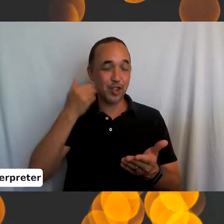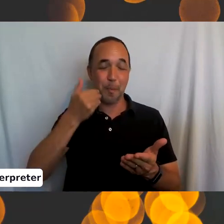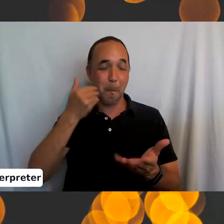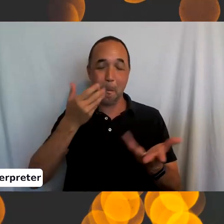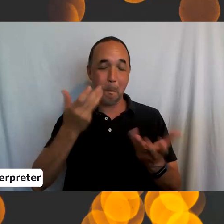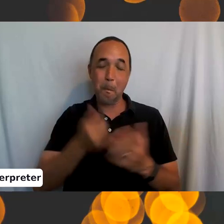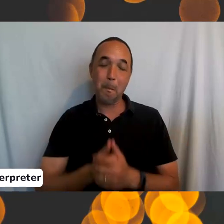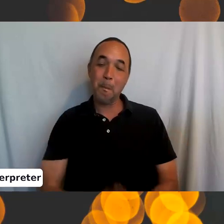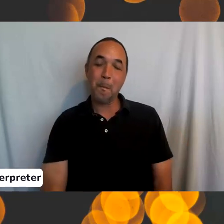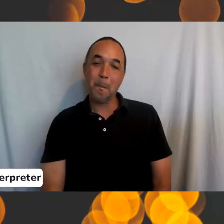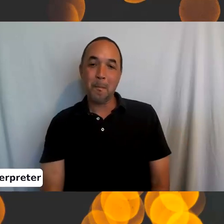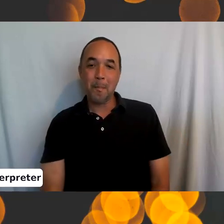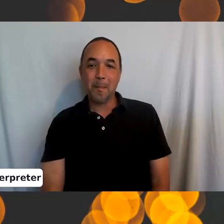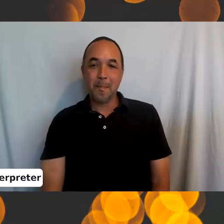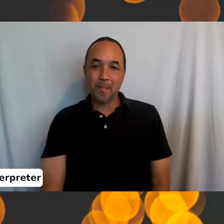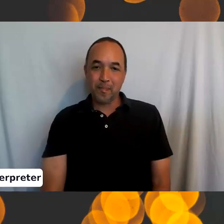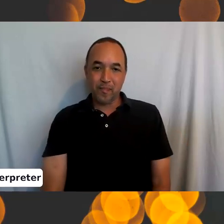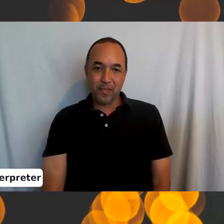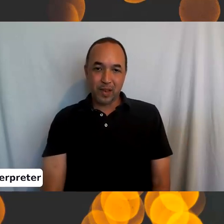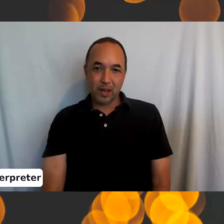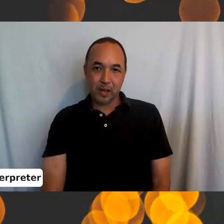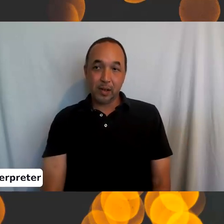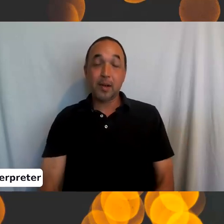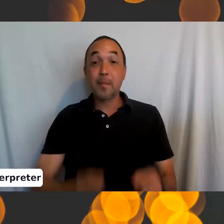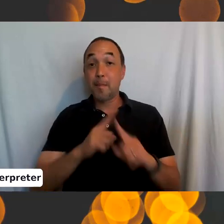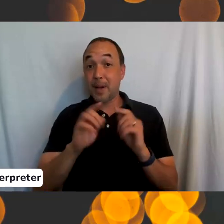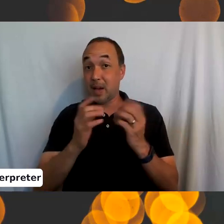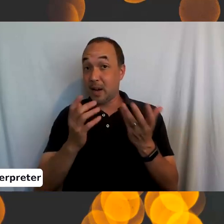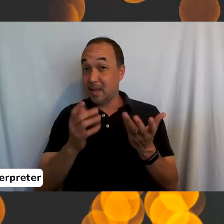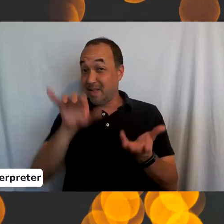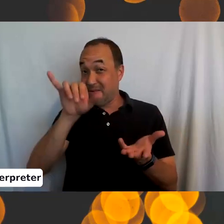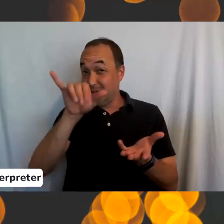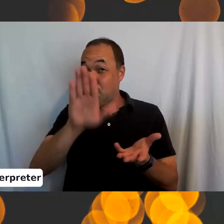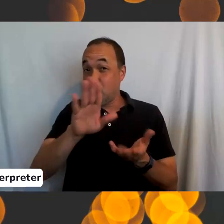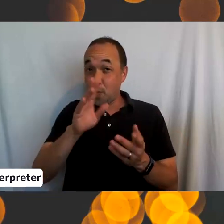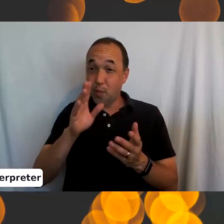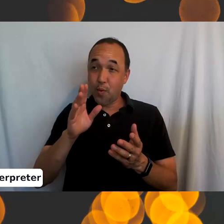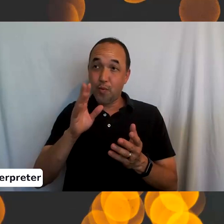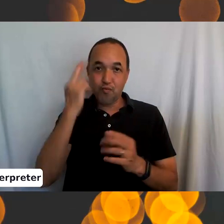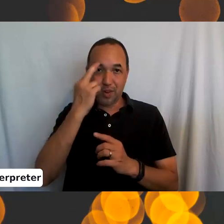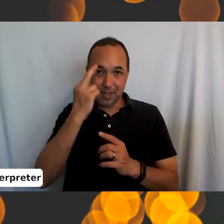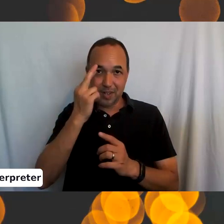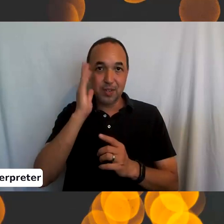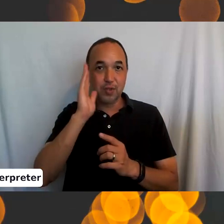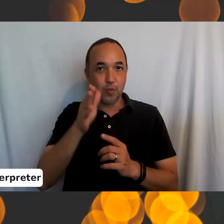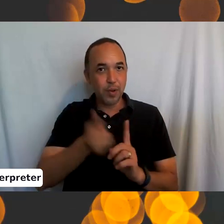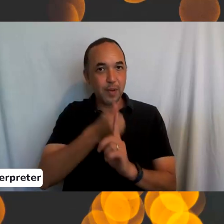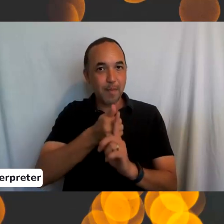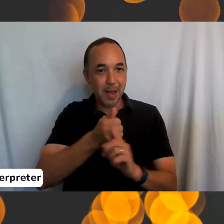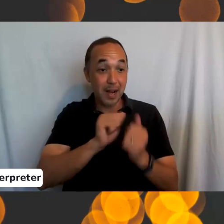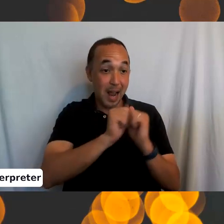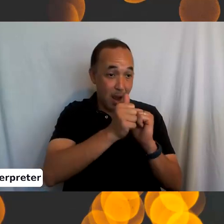going to affect how you investigate, where you investigate, and who you investigate with. So